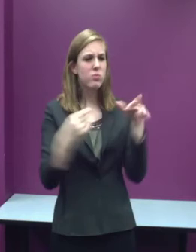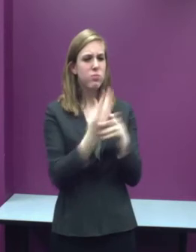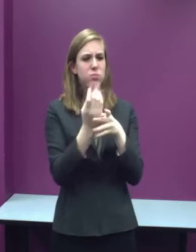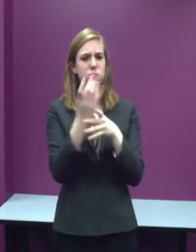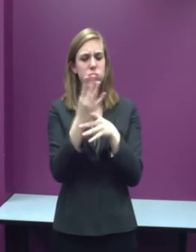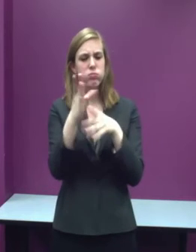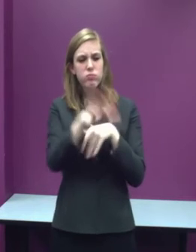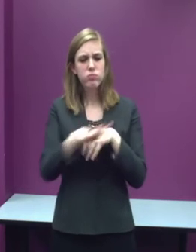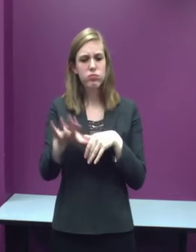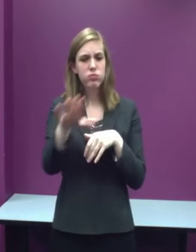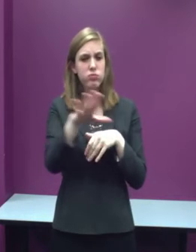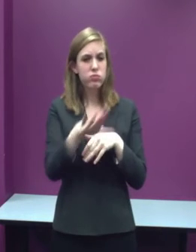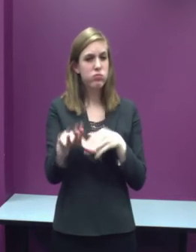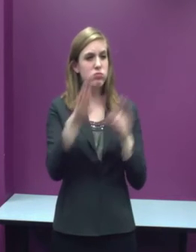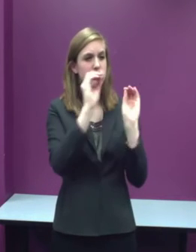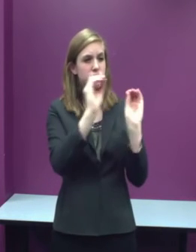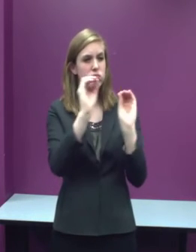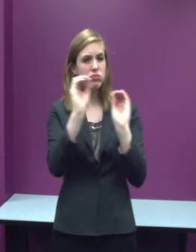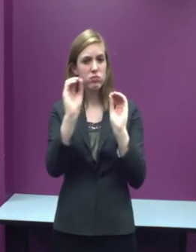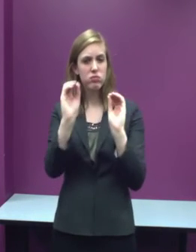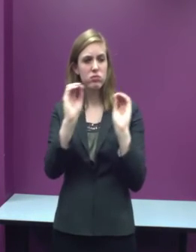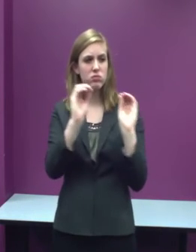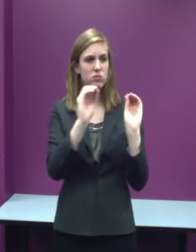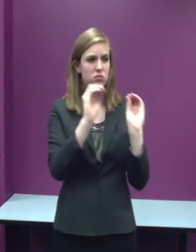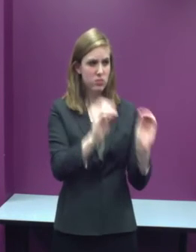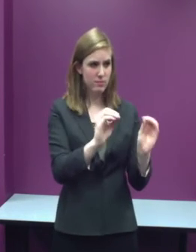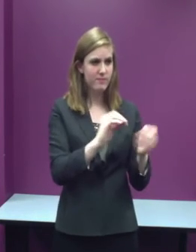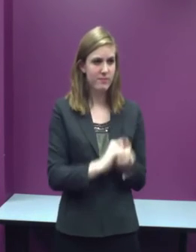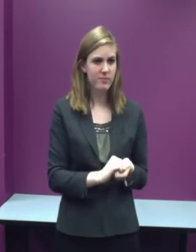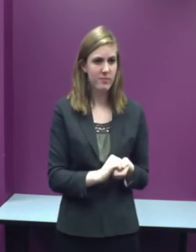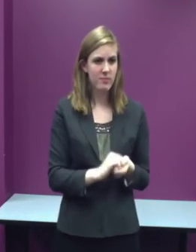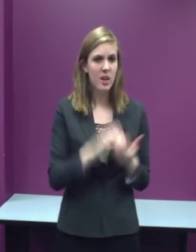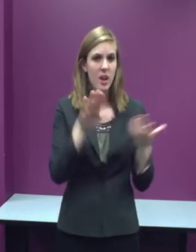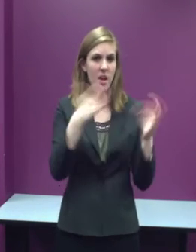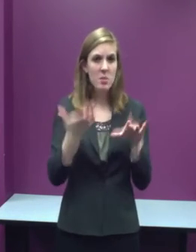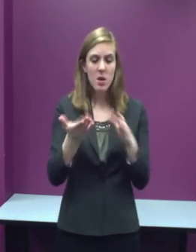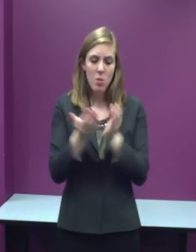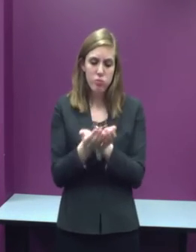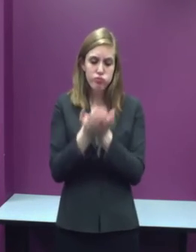boat overturned in a strong wind, it was Sagagawea who saved their most important items.